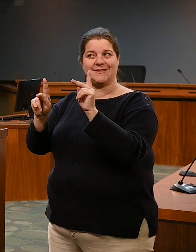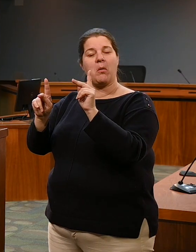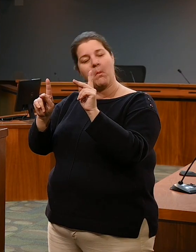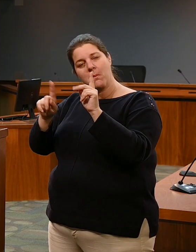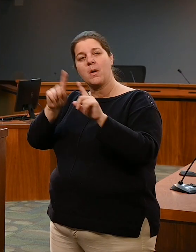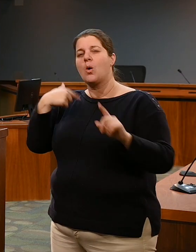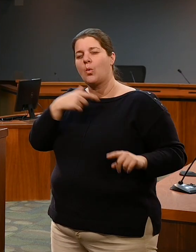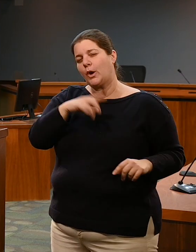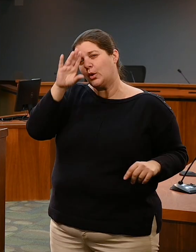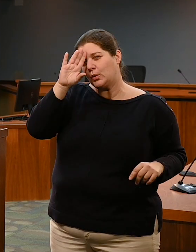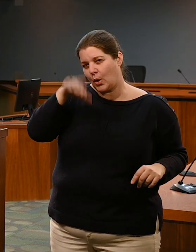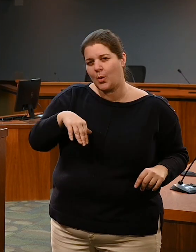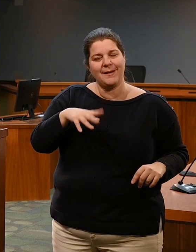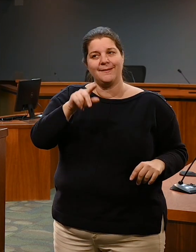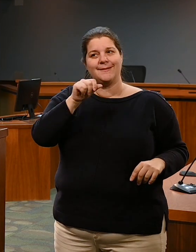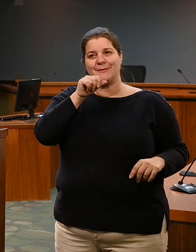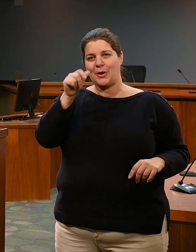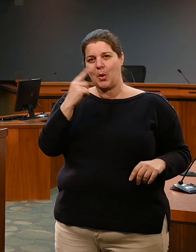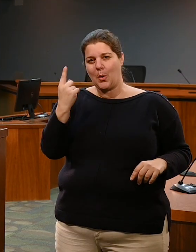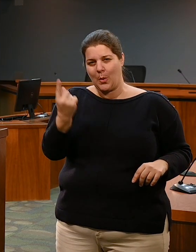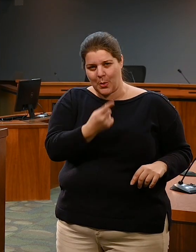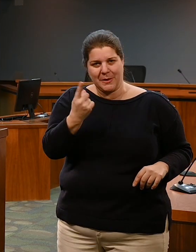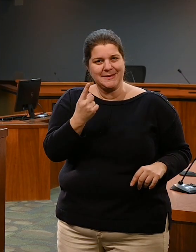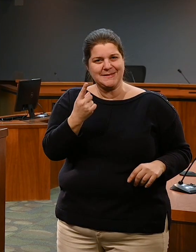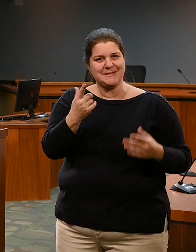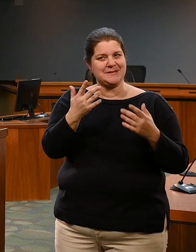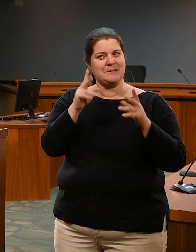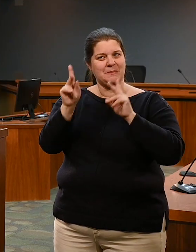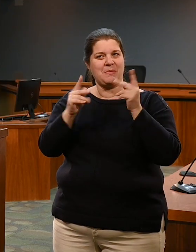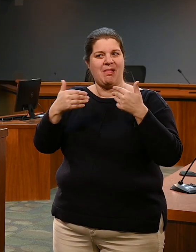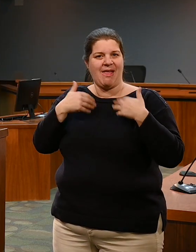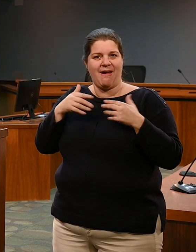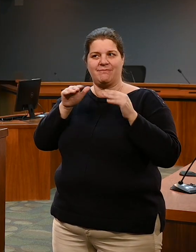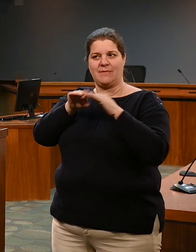every young person experiences that opportunity equally.